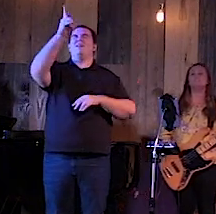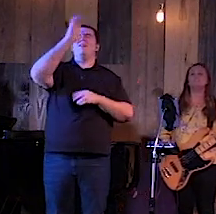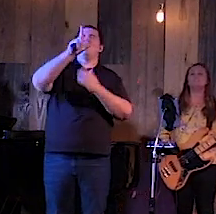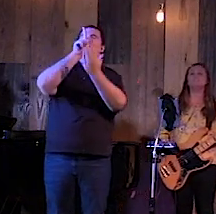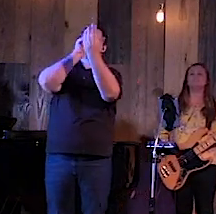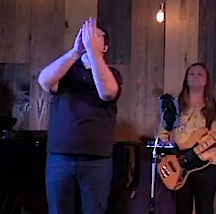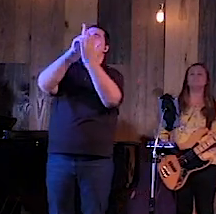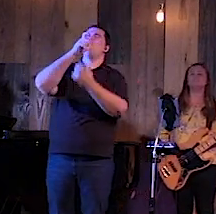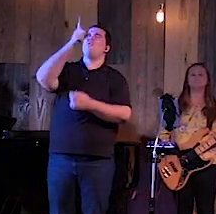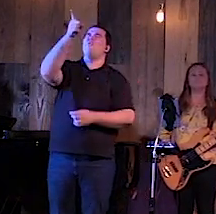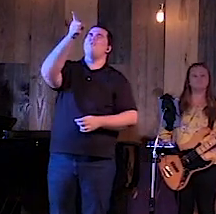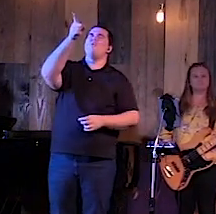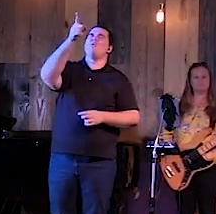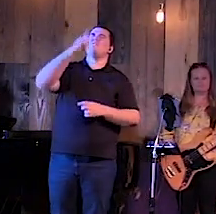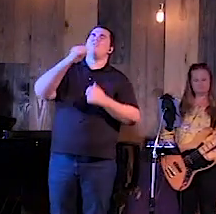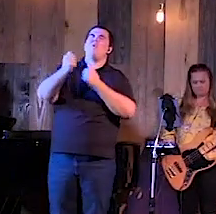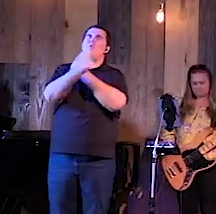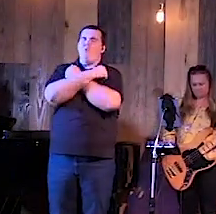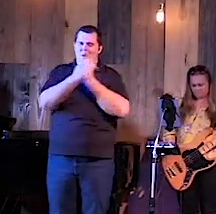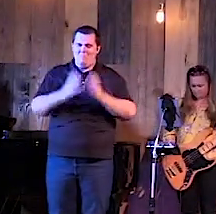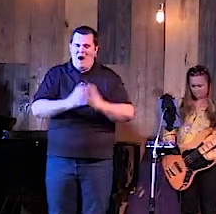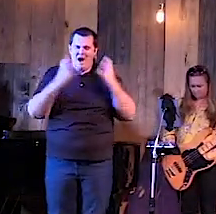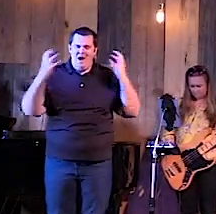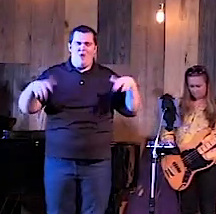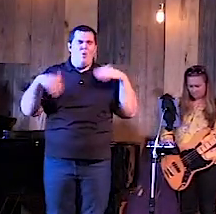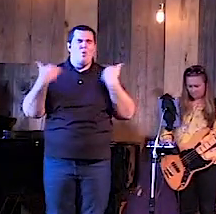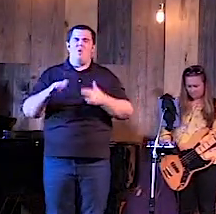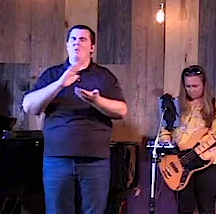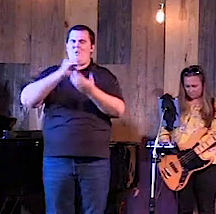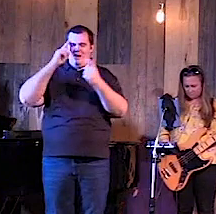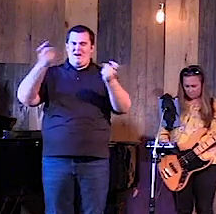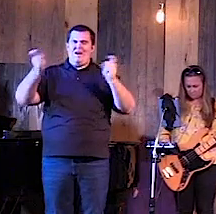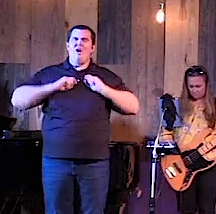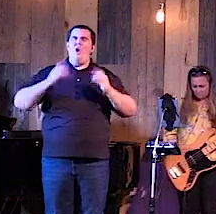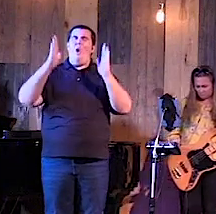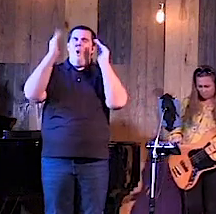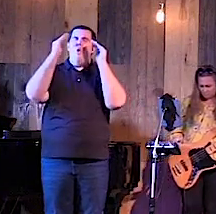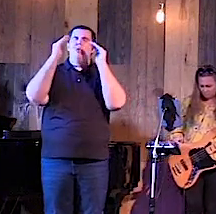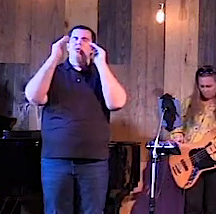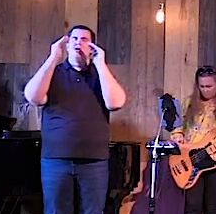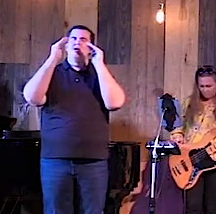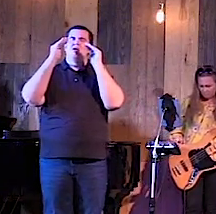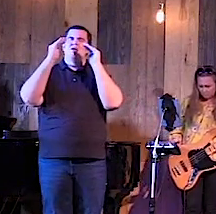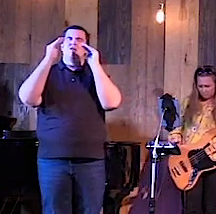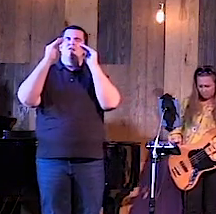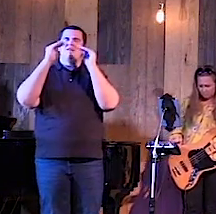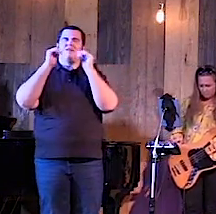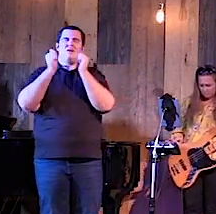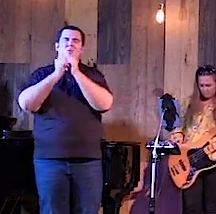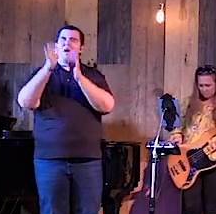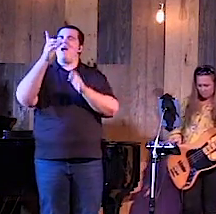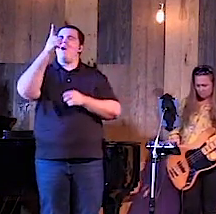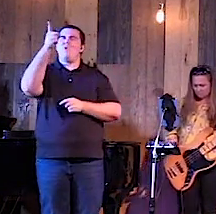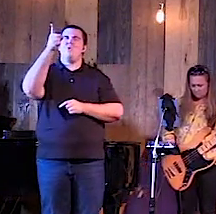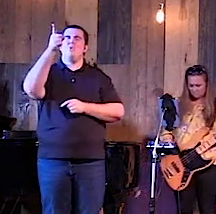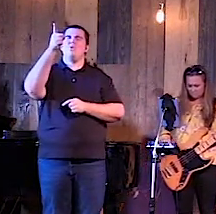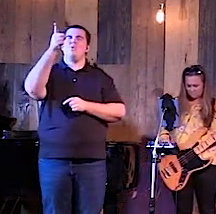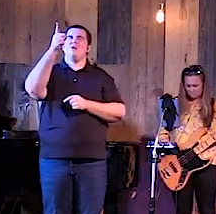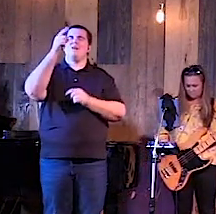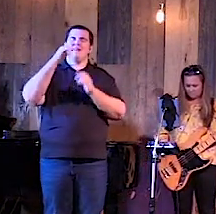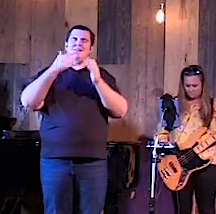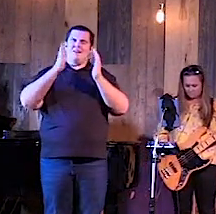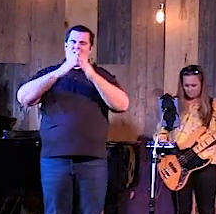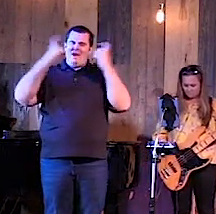Praise you for who you are, God, for loving us so much, God, for giving us hope, God, without you for what